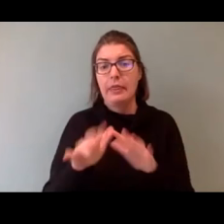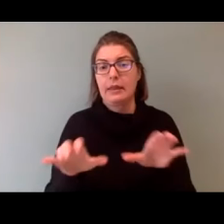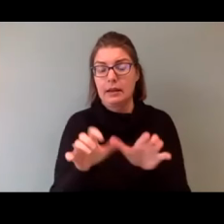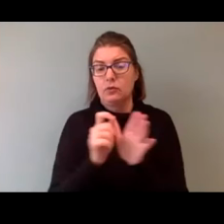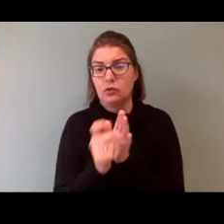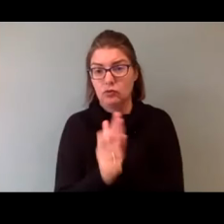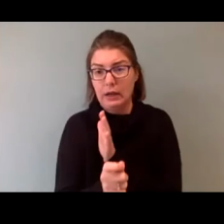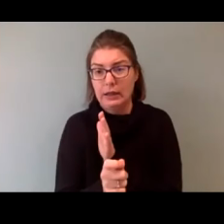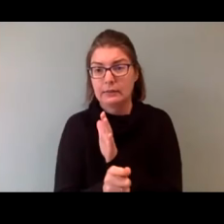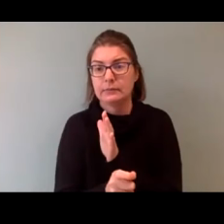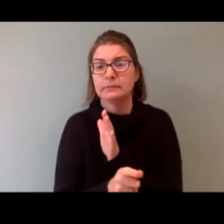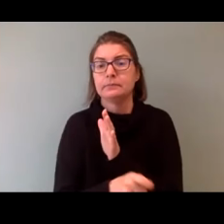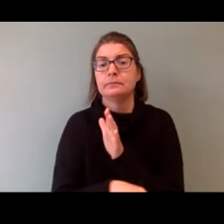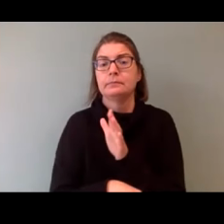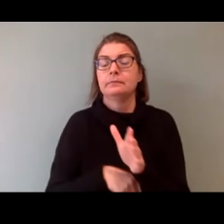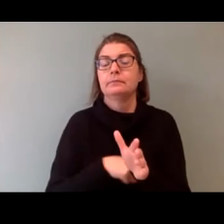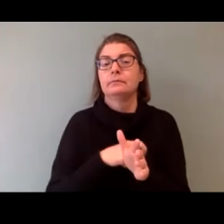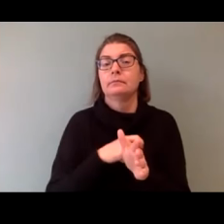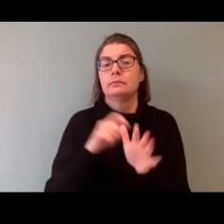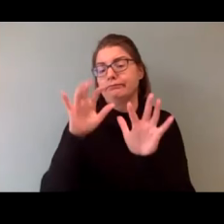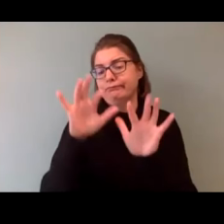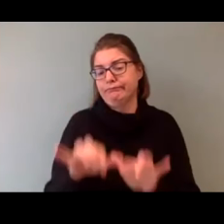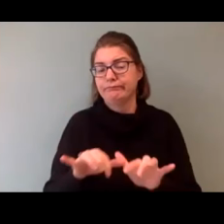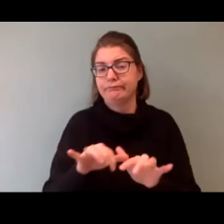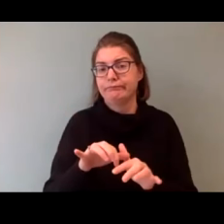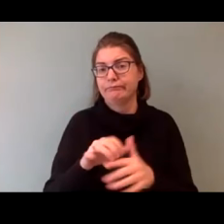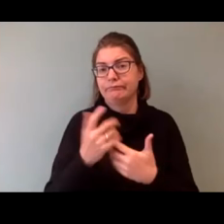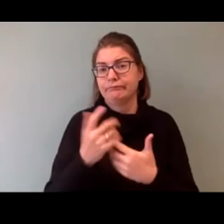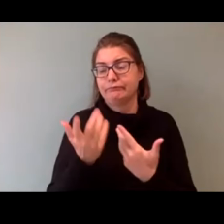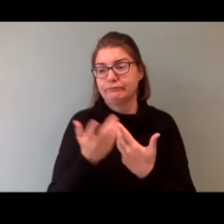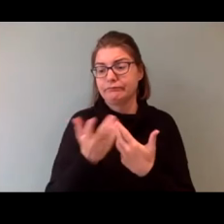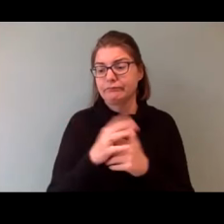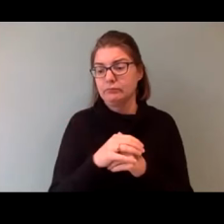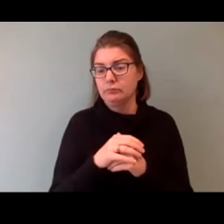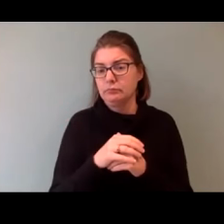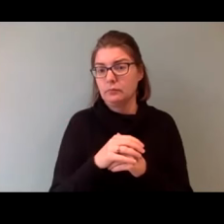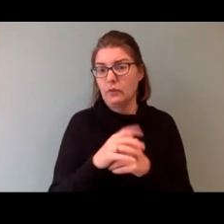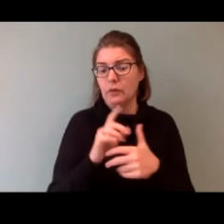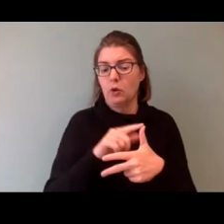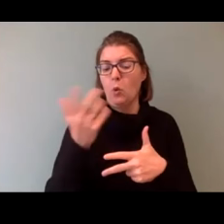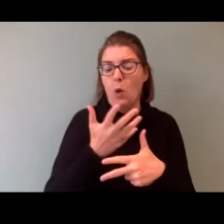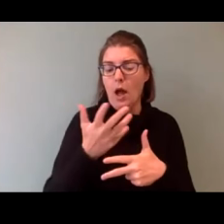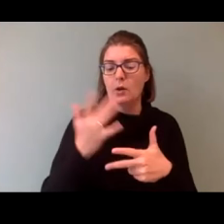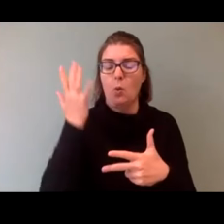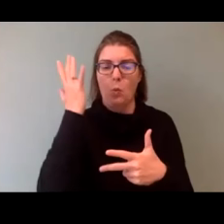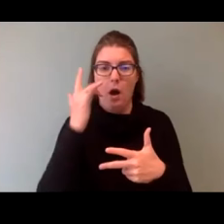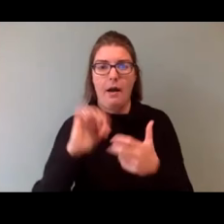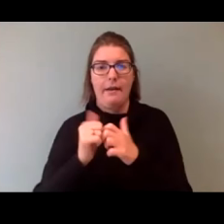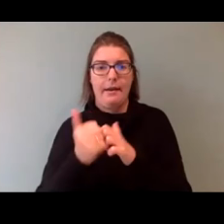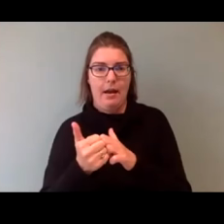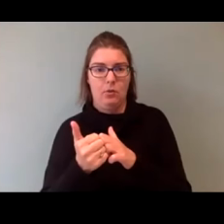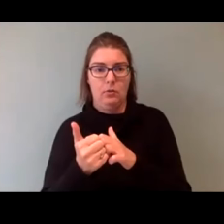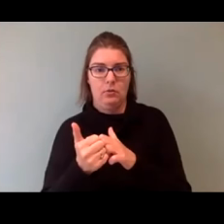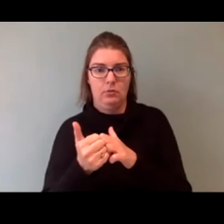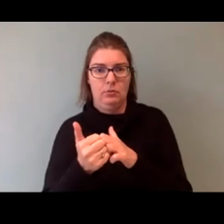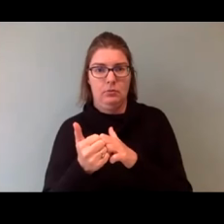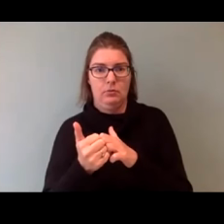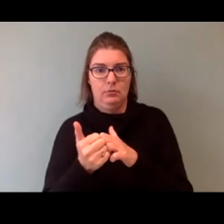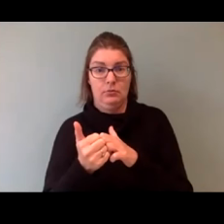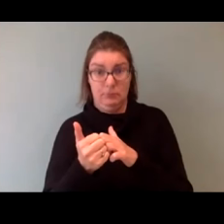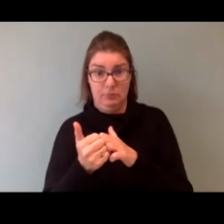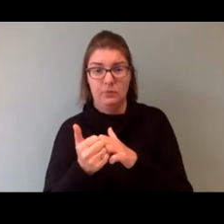in the format of a what, why, and how. So there's